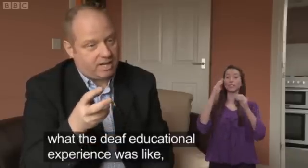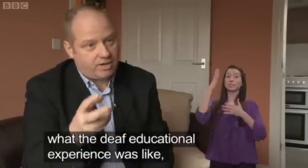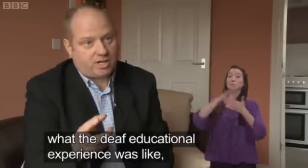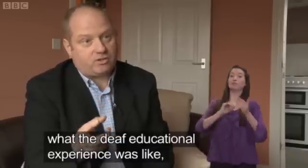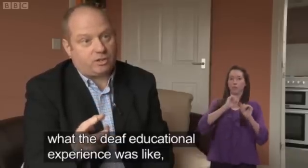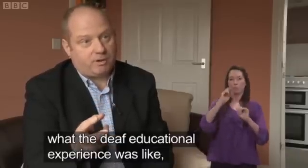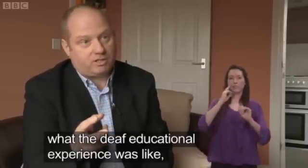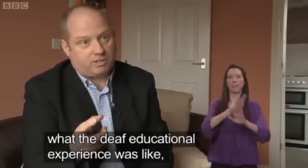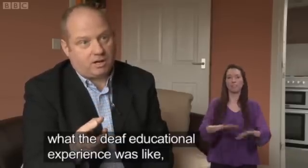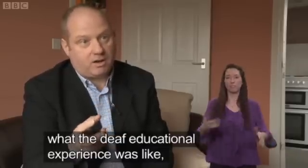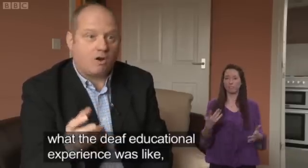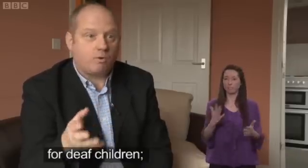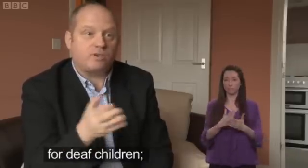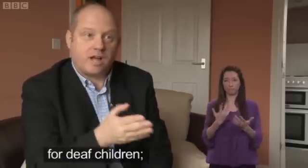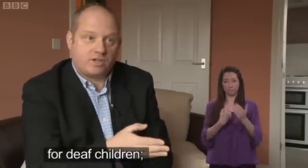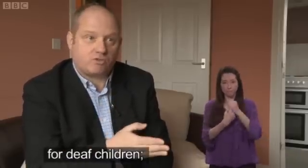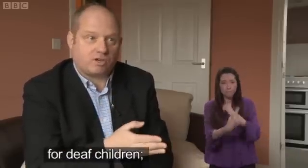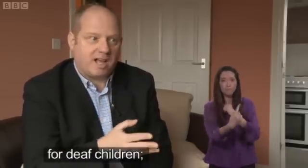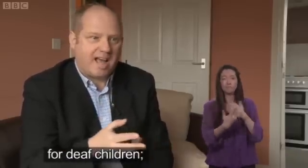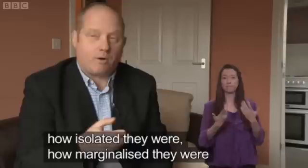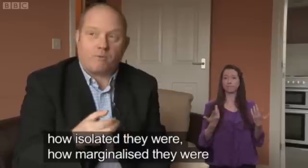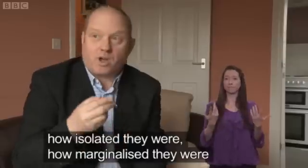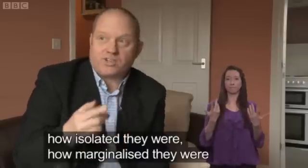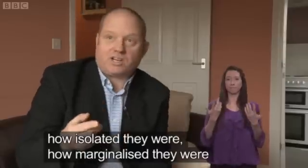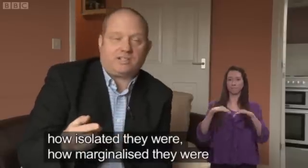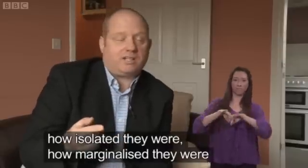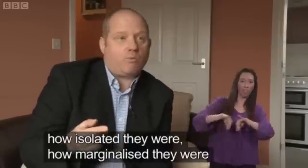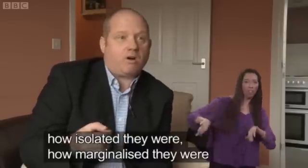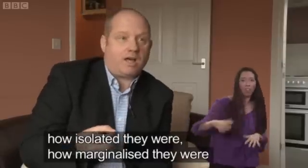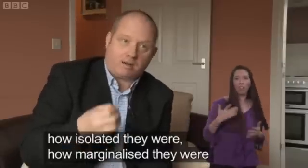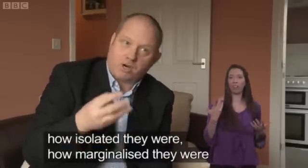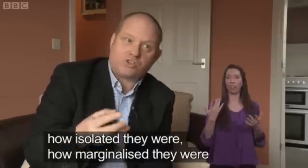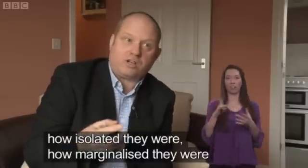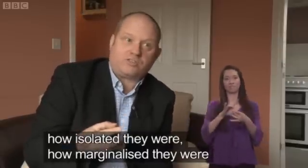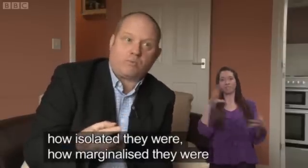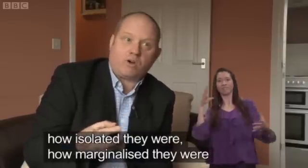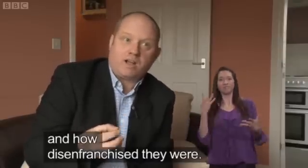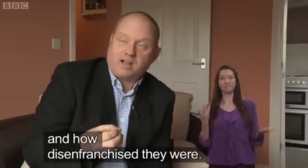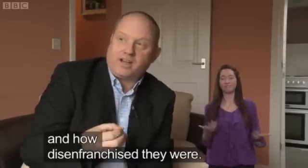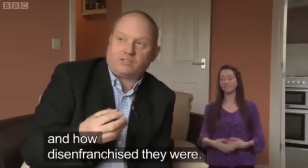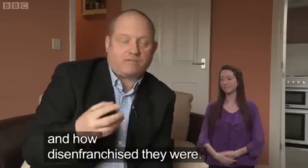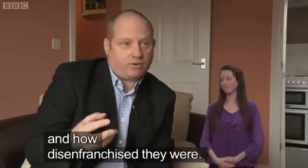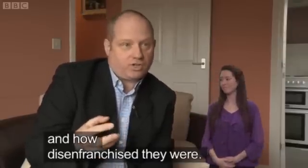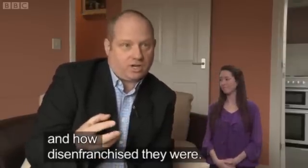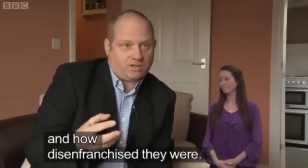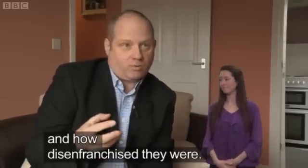deaf educational experience was like for deaf children. How isolated they were, how marginalised they were and how disenfranchised they were.